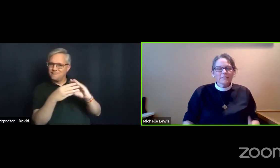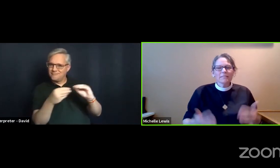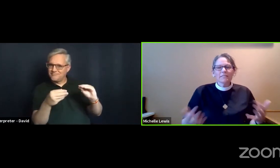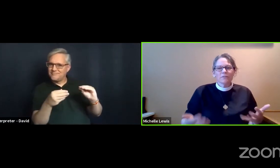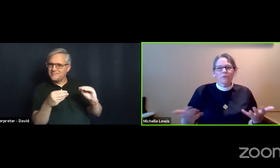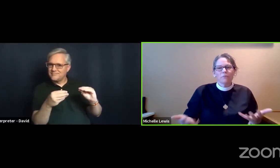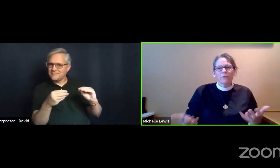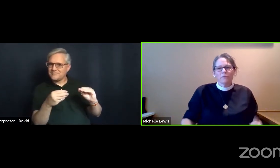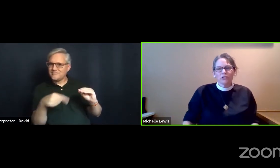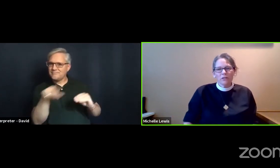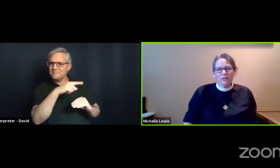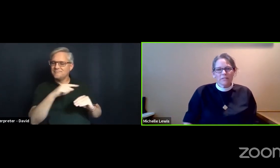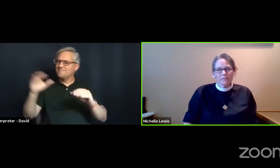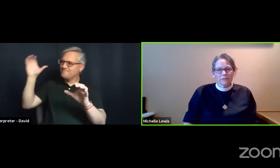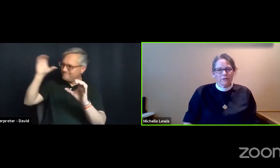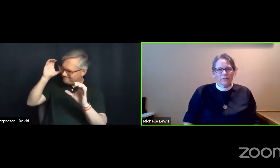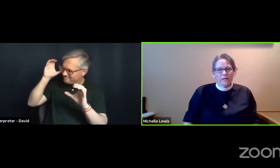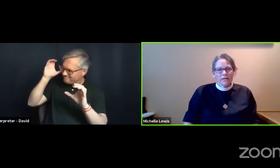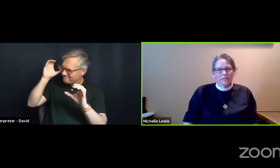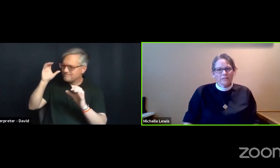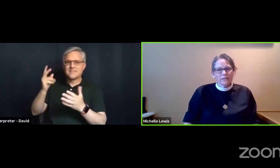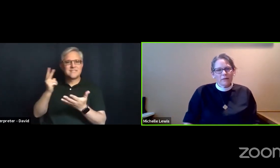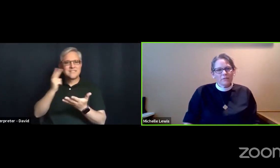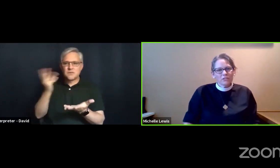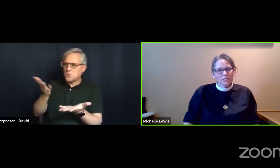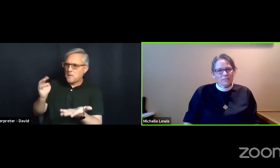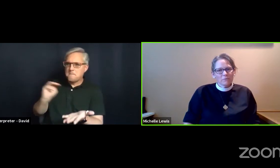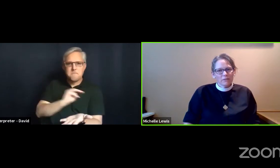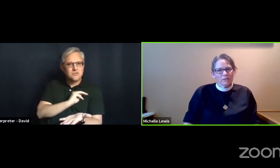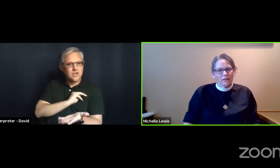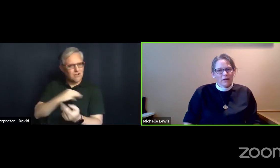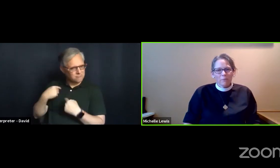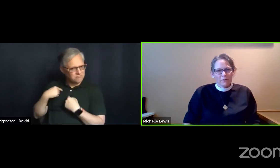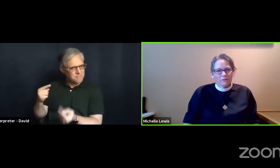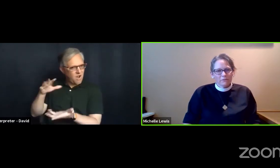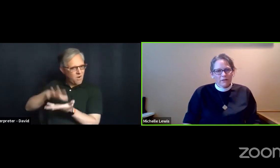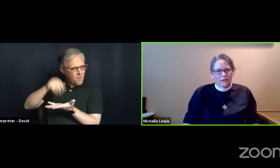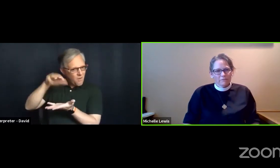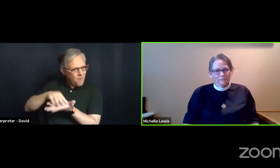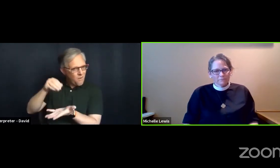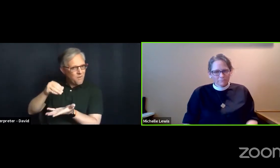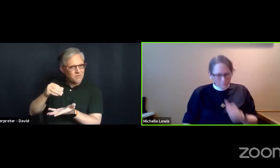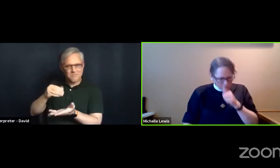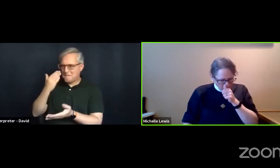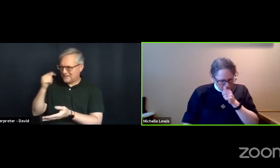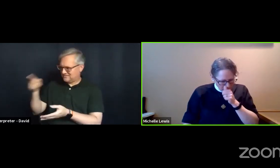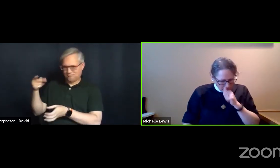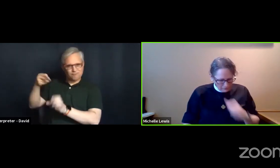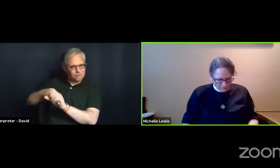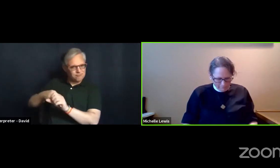Let's listen to what Michelle has learned in the time that she's been at Bread of Life.